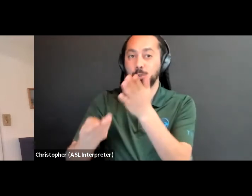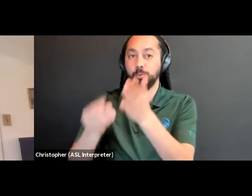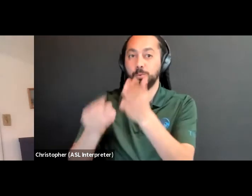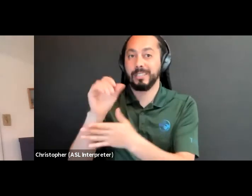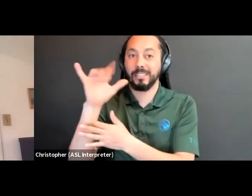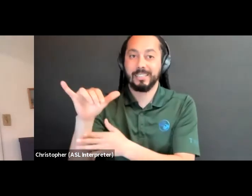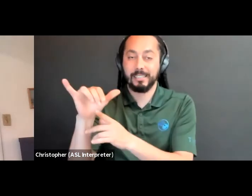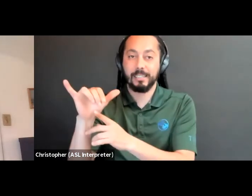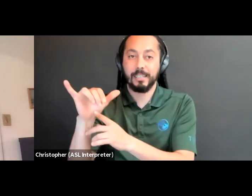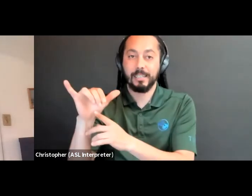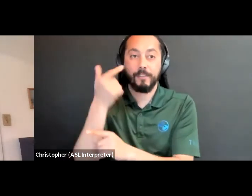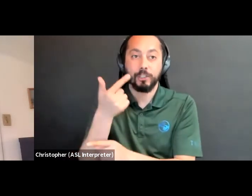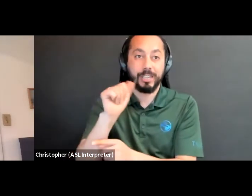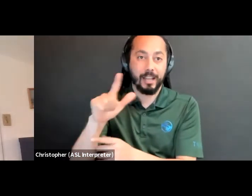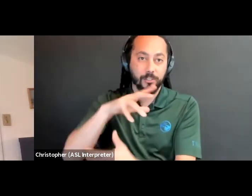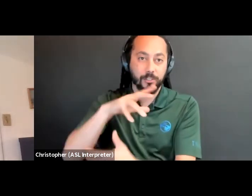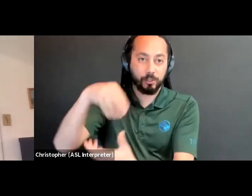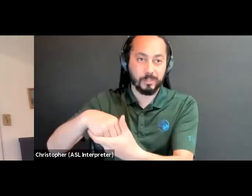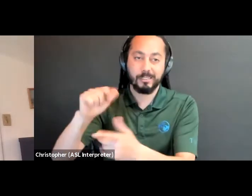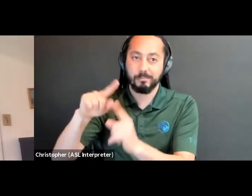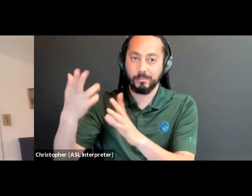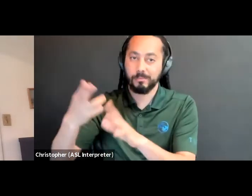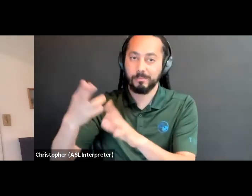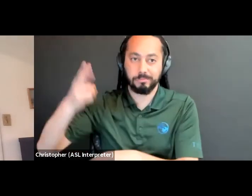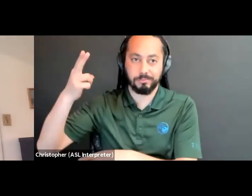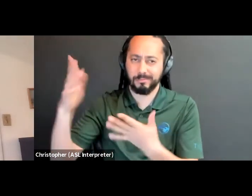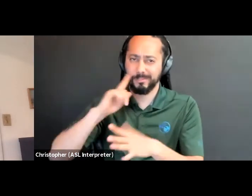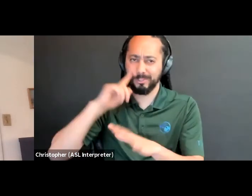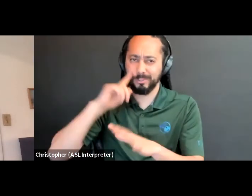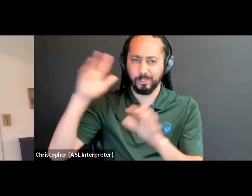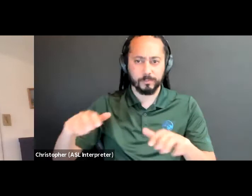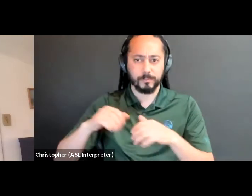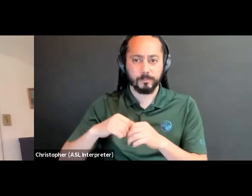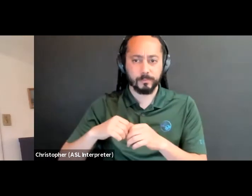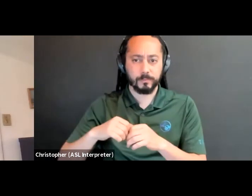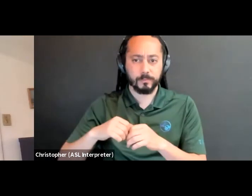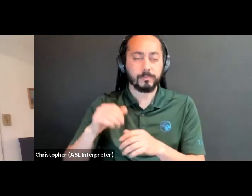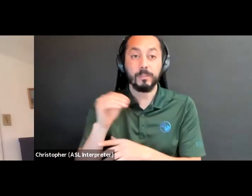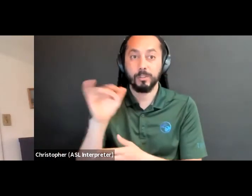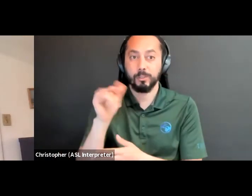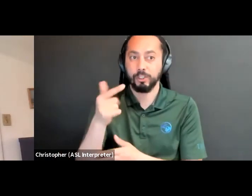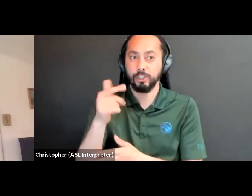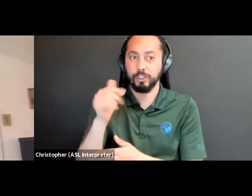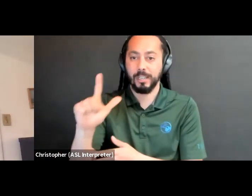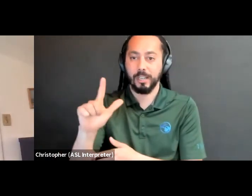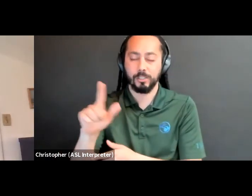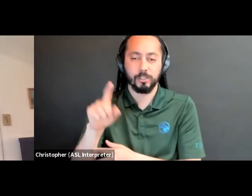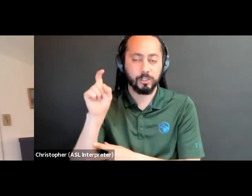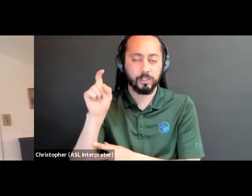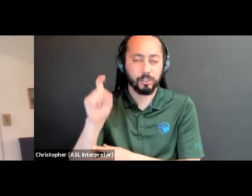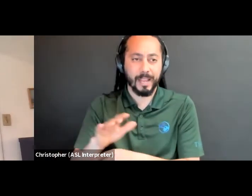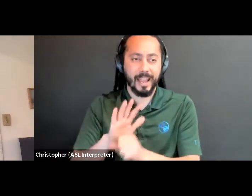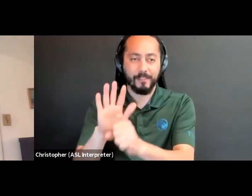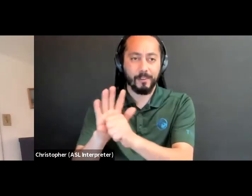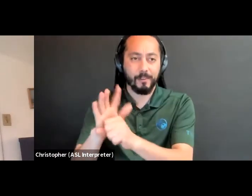was in the case than when they were not. Pretty shocking. Particularly given that GALs are supposed to be advocating for children's best